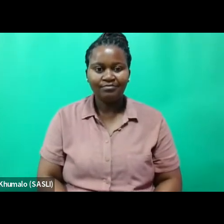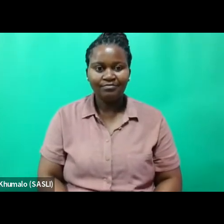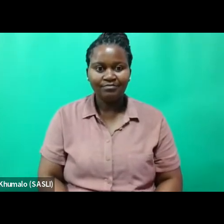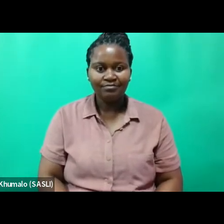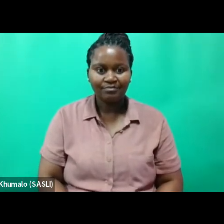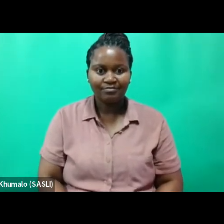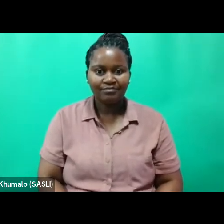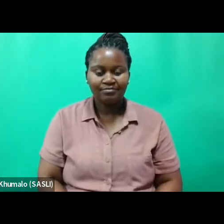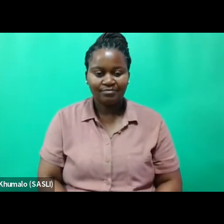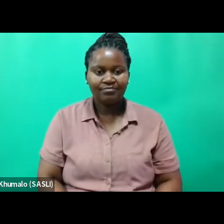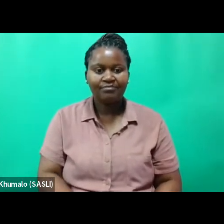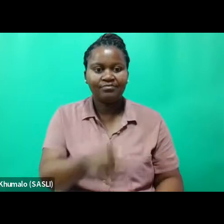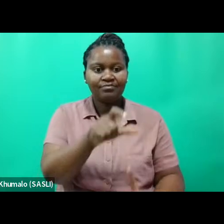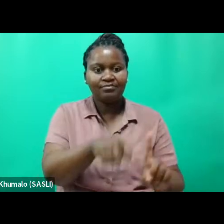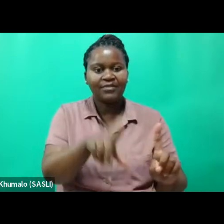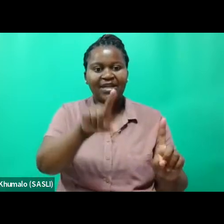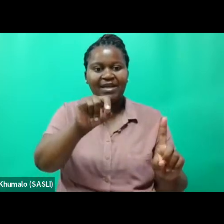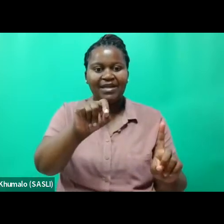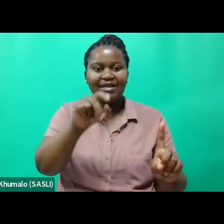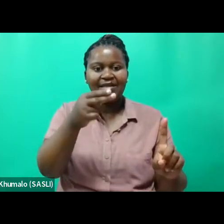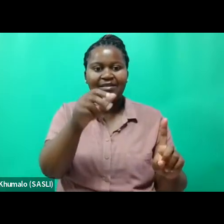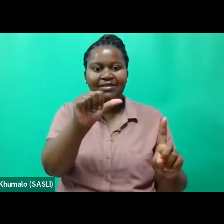Dr. Tabane?